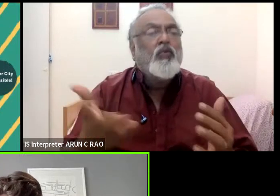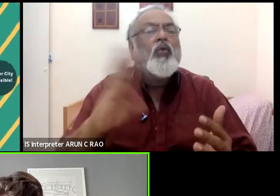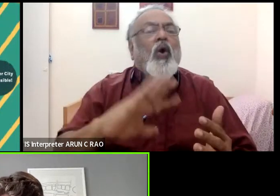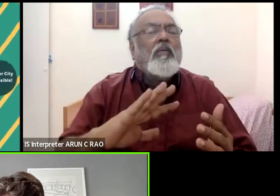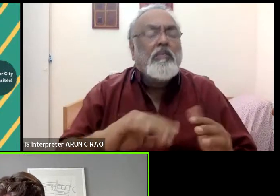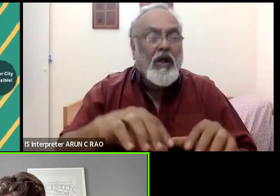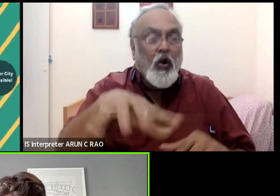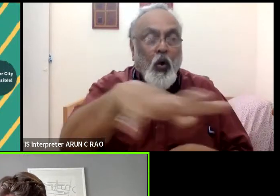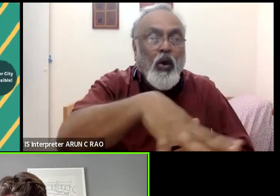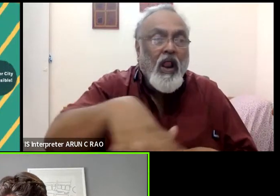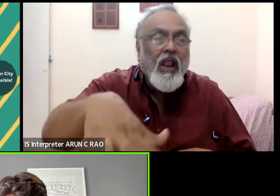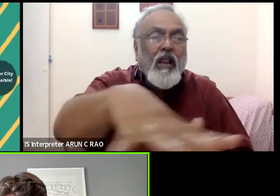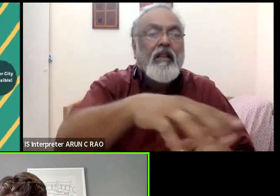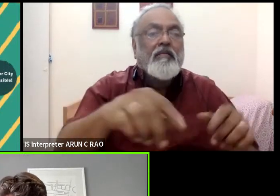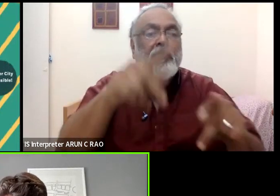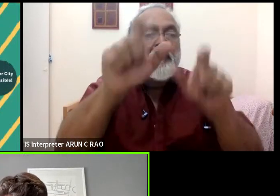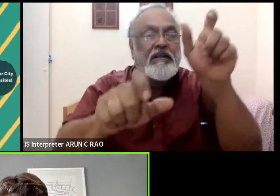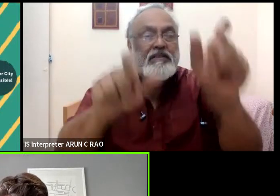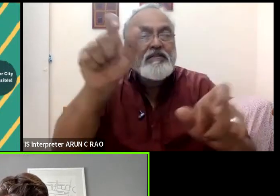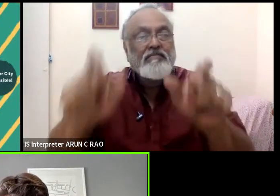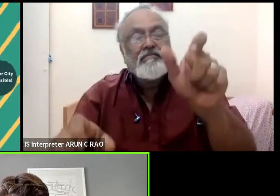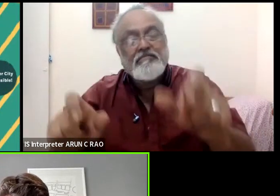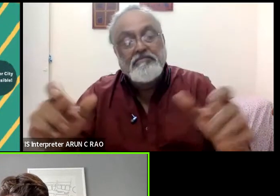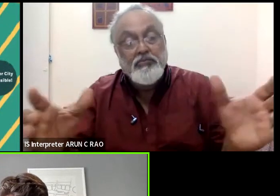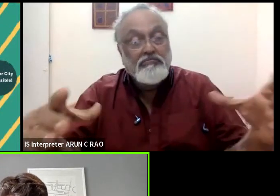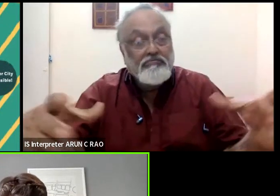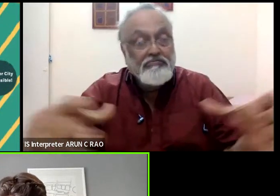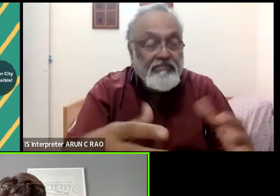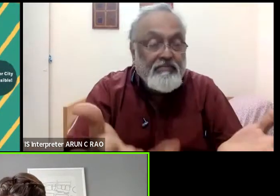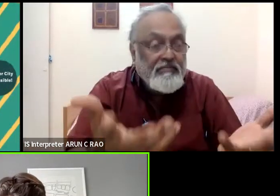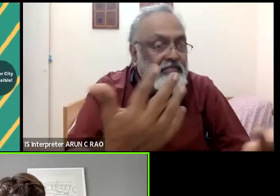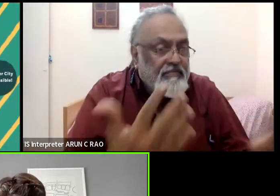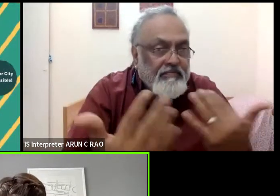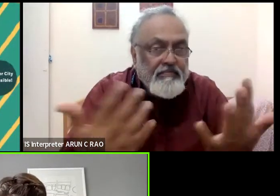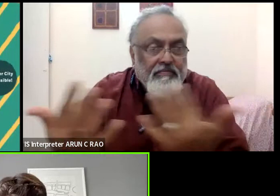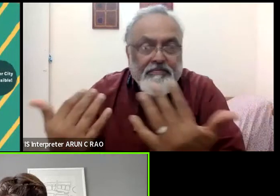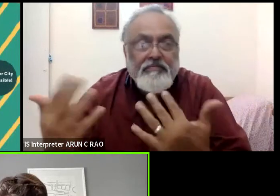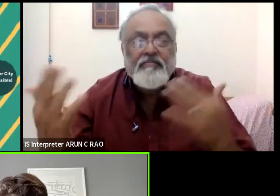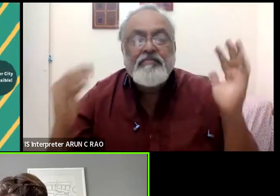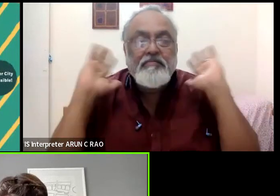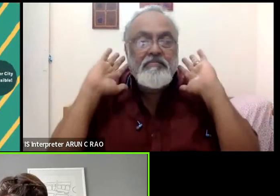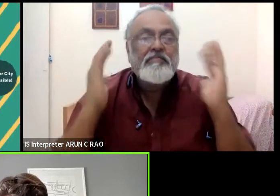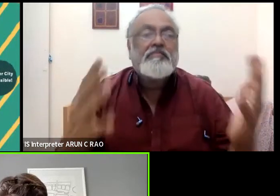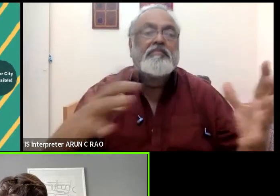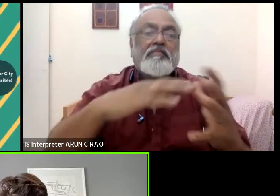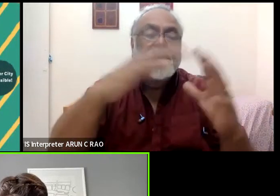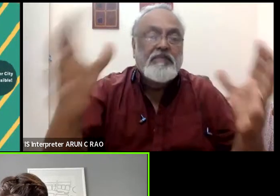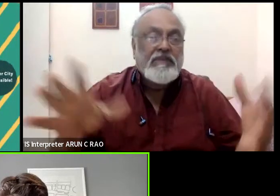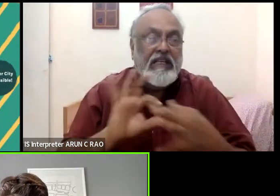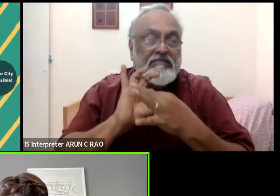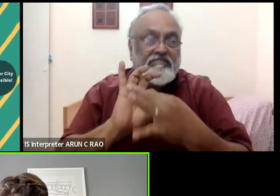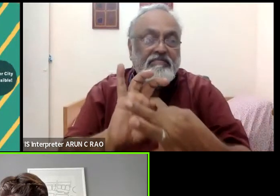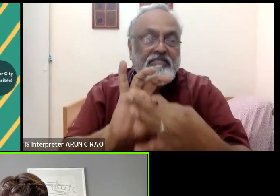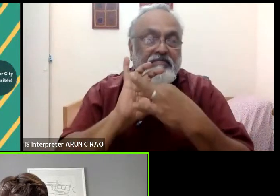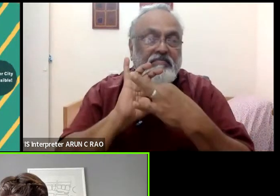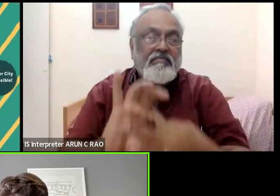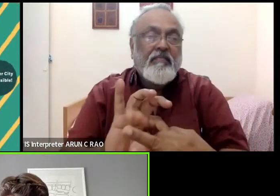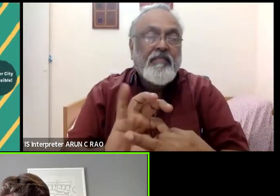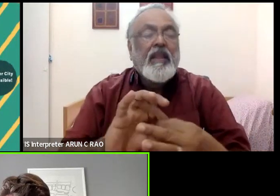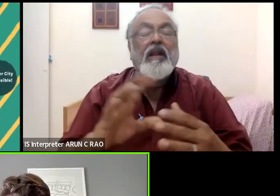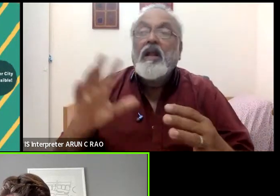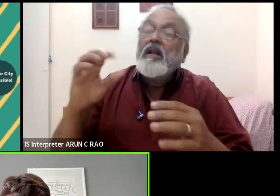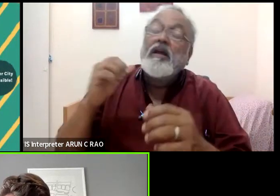with disabilities in particular, and how important it is to really engage and get those city